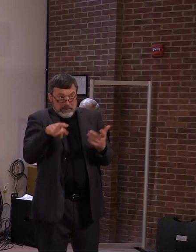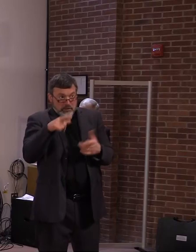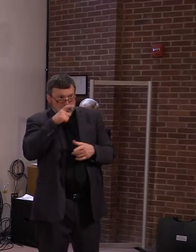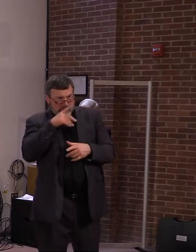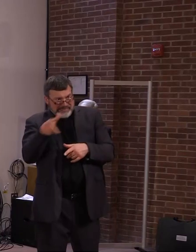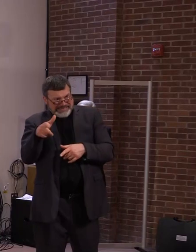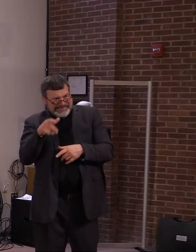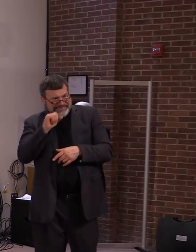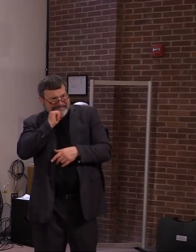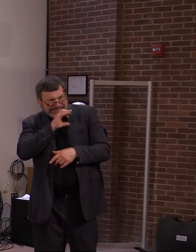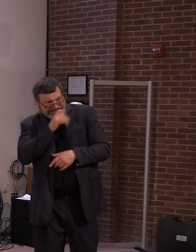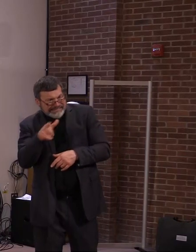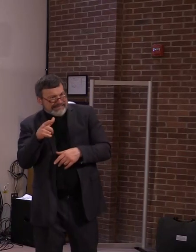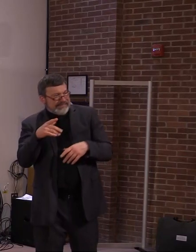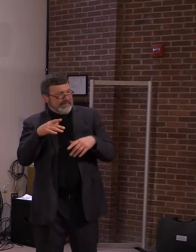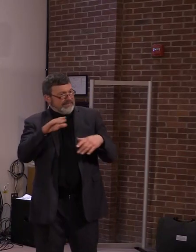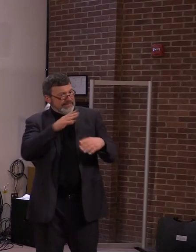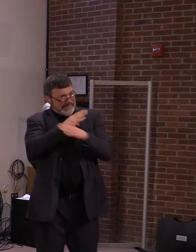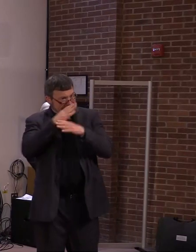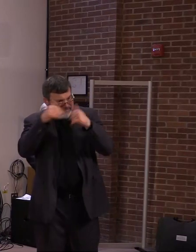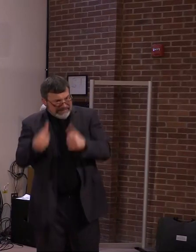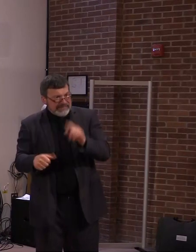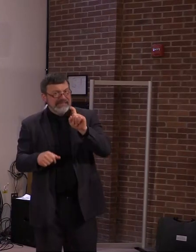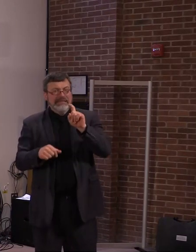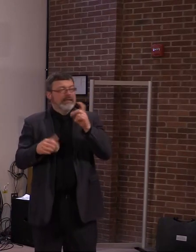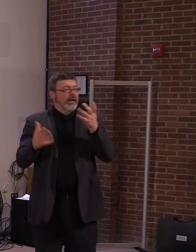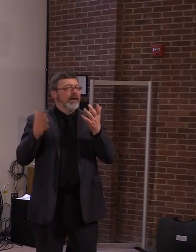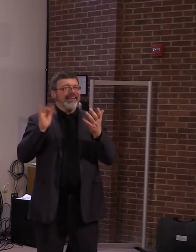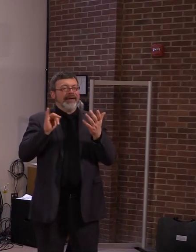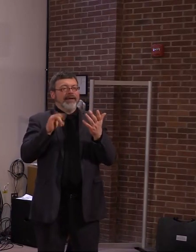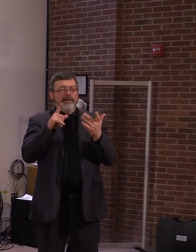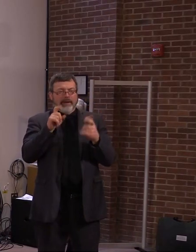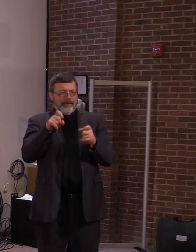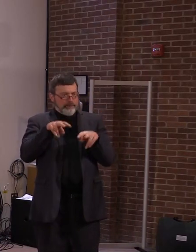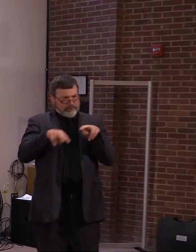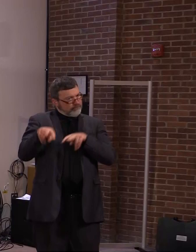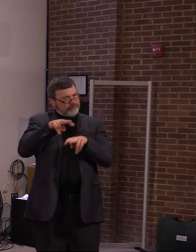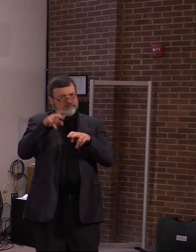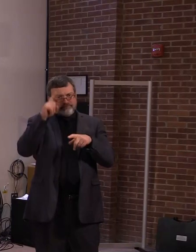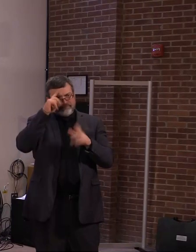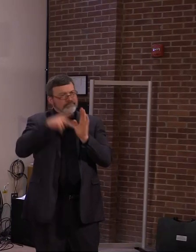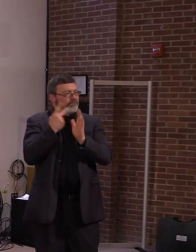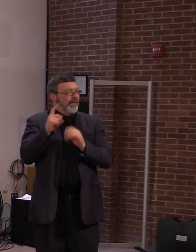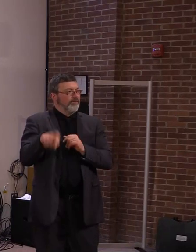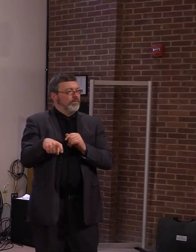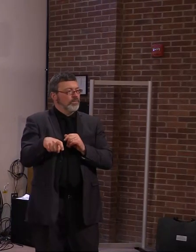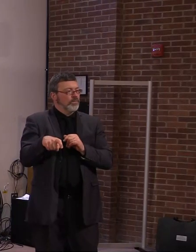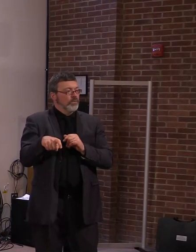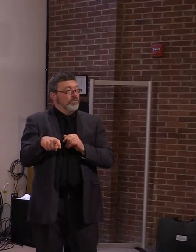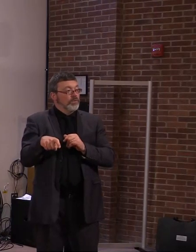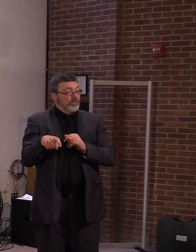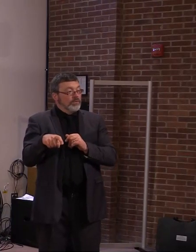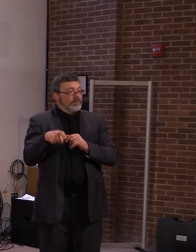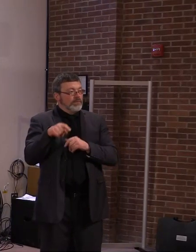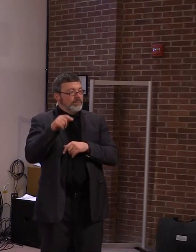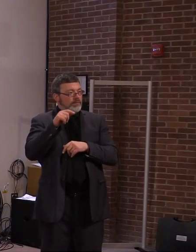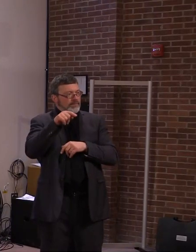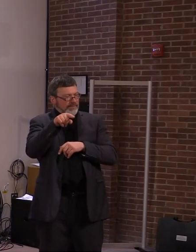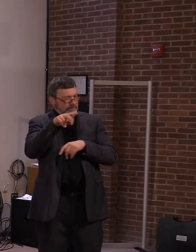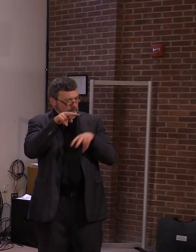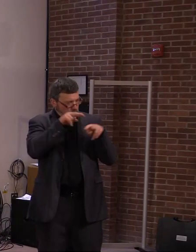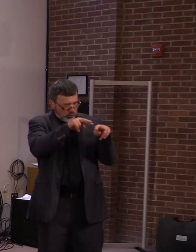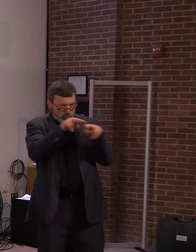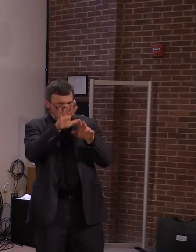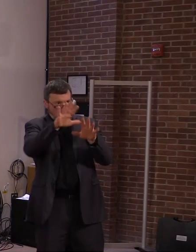they put themselves into. And equally importantly, the people around them need to be very thoughtful if